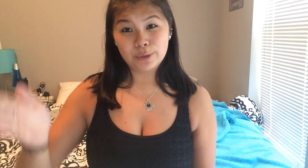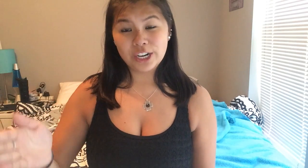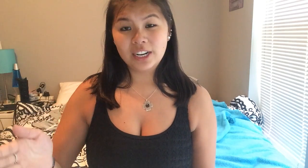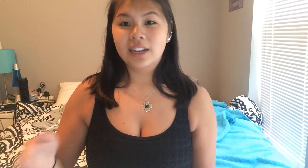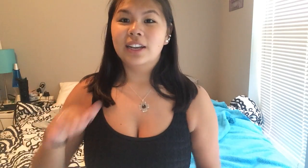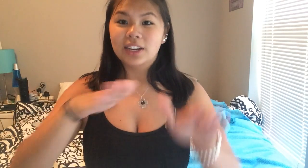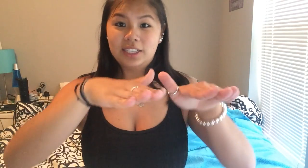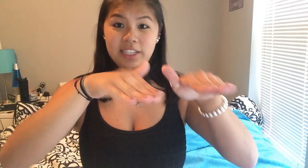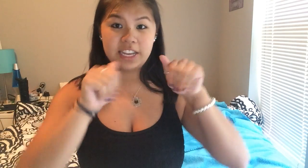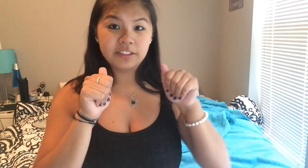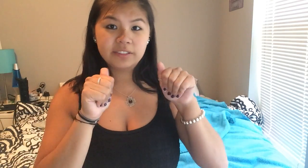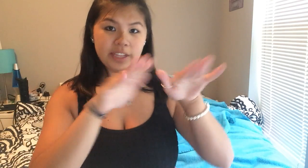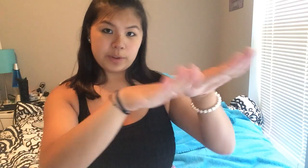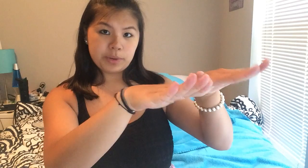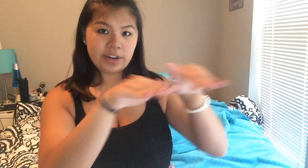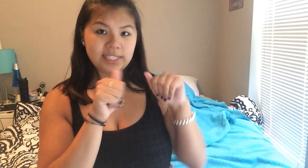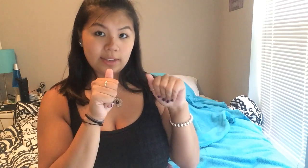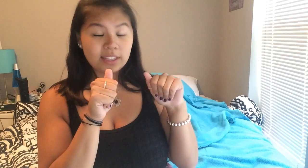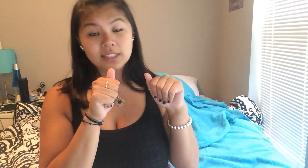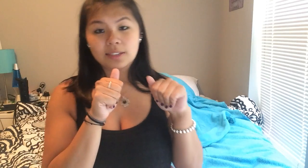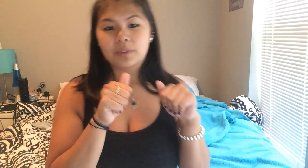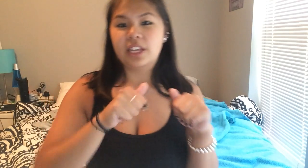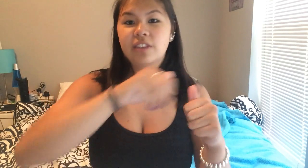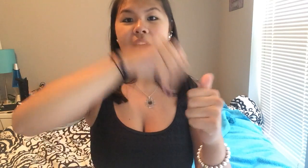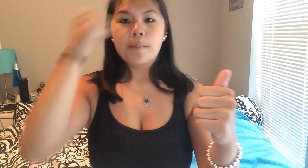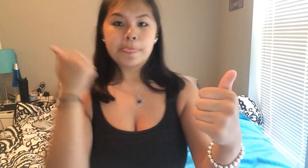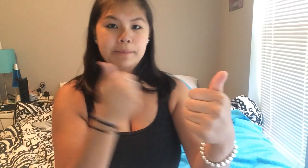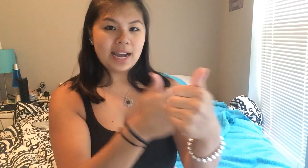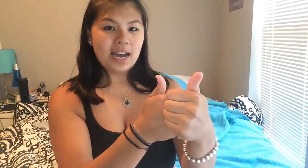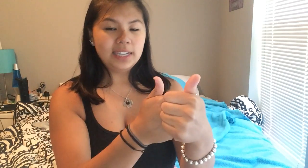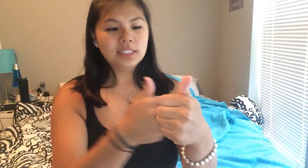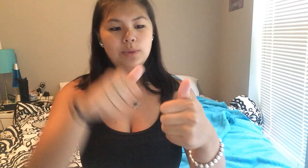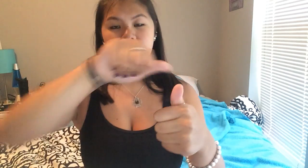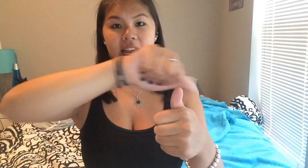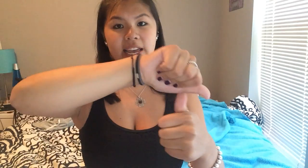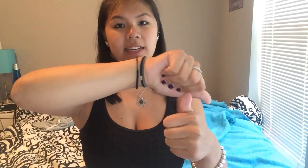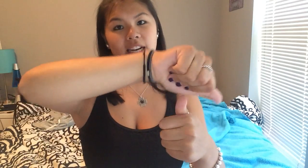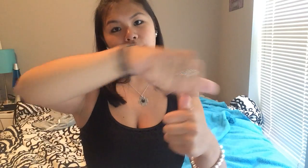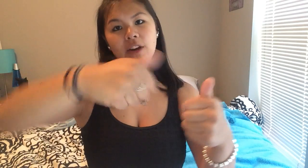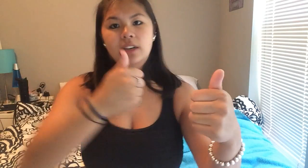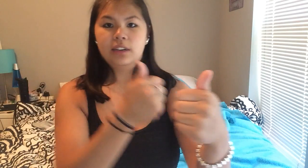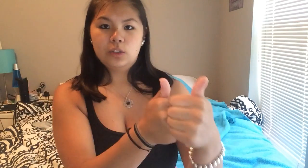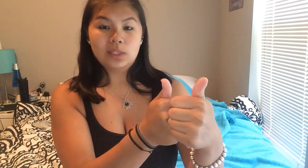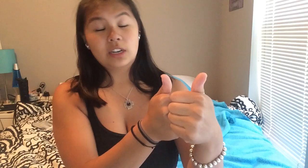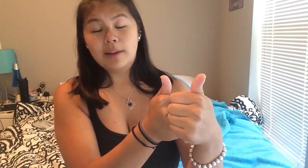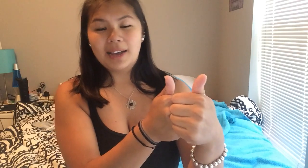future. Gonna leave, like where you put your hands out like this, leave. Behind, it's where you take an A hand kind of in front, twist it around